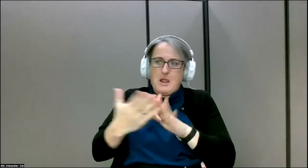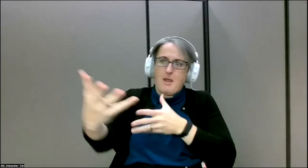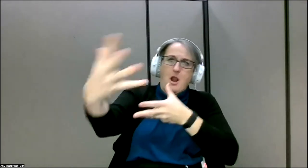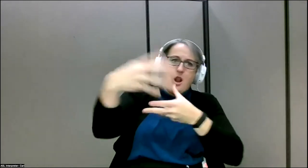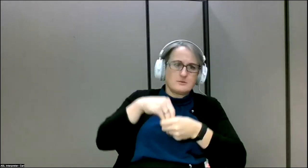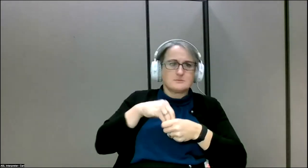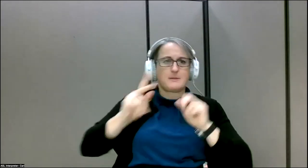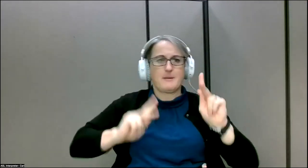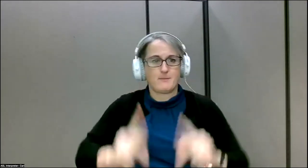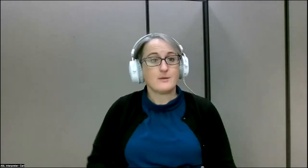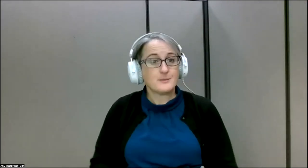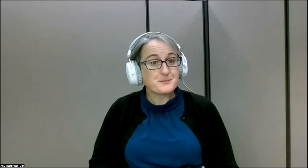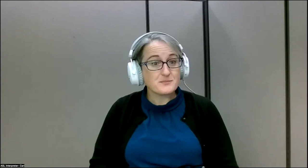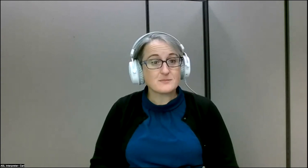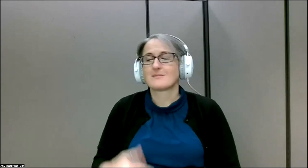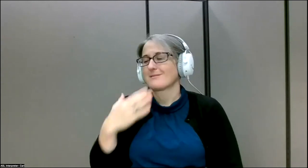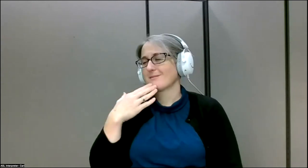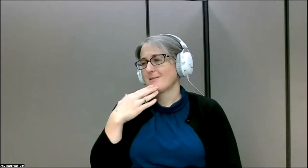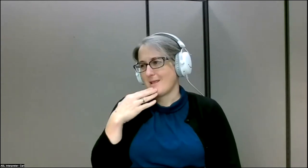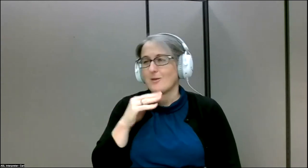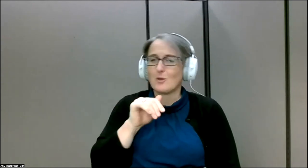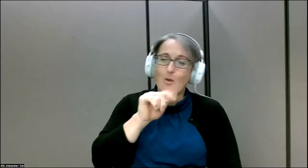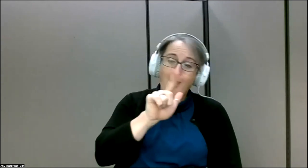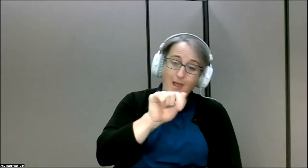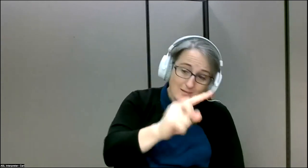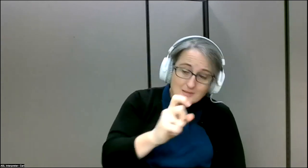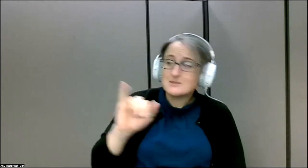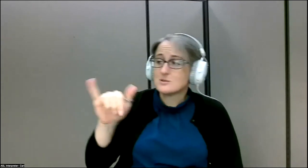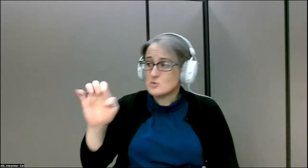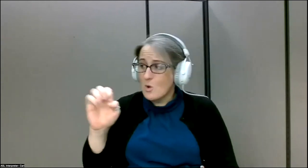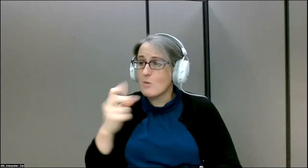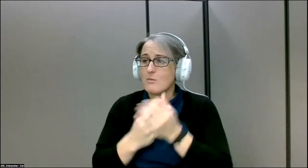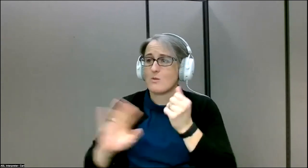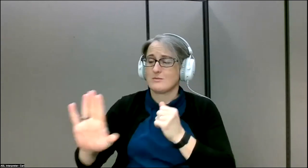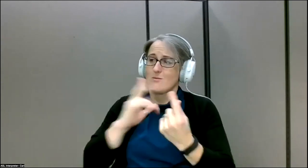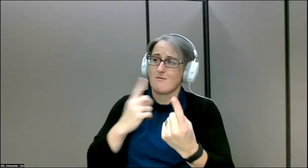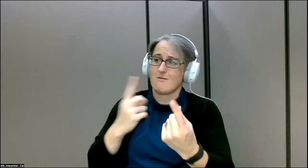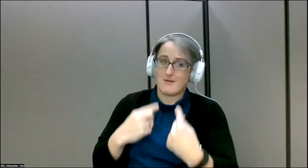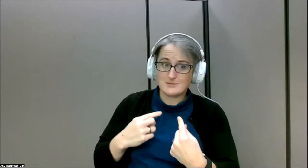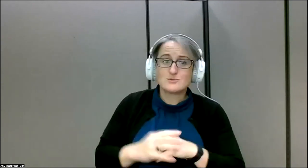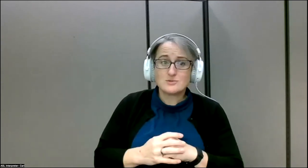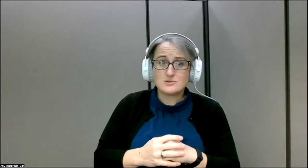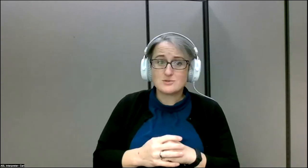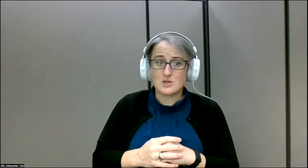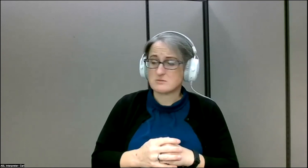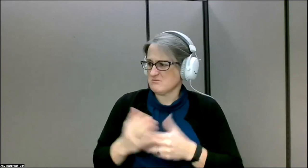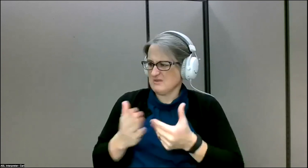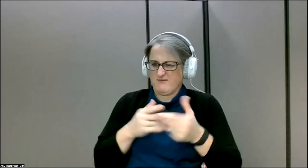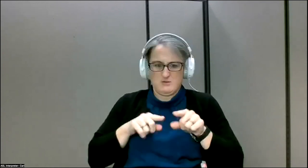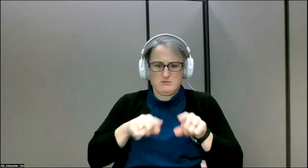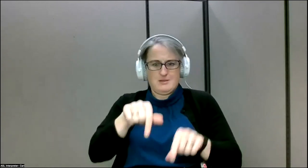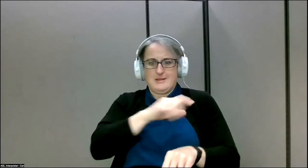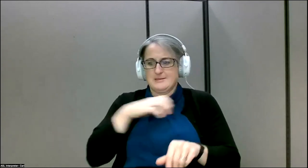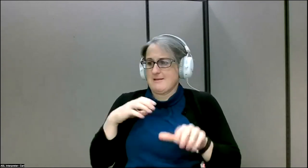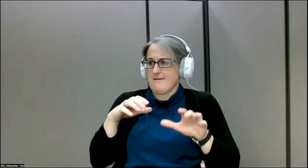Thank you, Jill and Alex. I think that's very important. I think, like you say, just even through our council, I've been learning